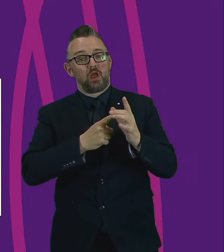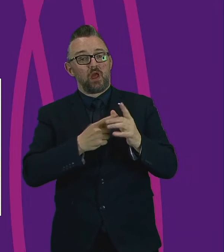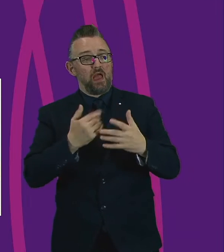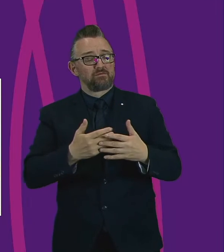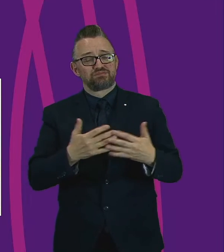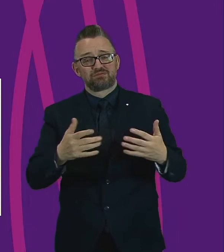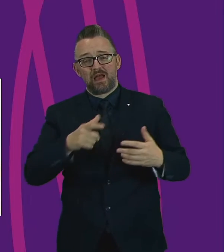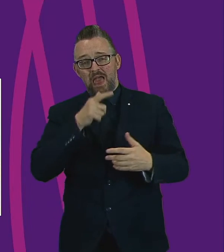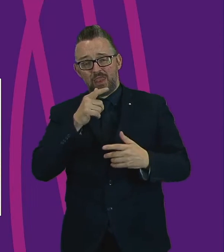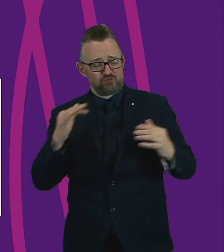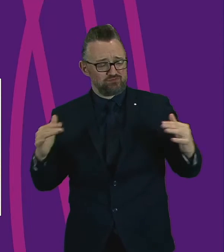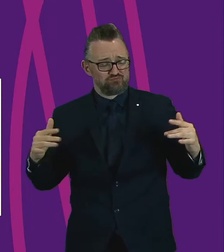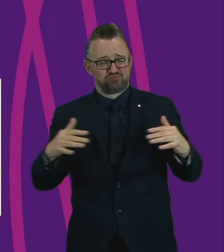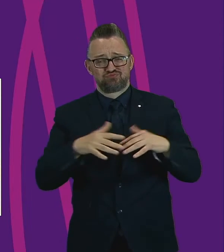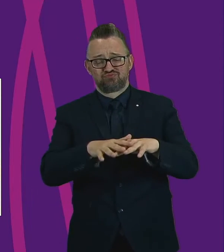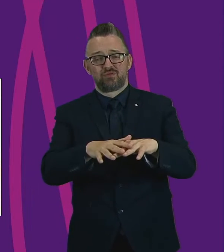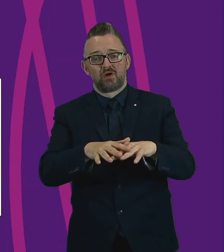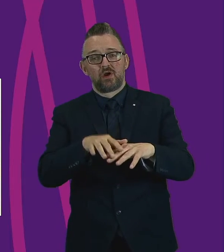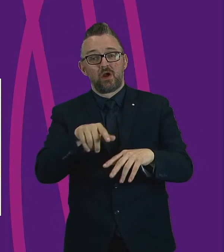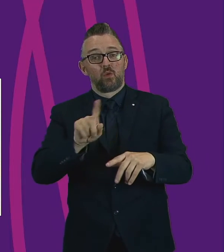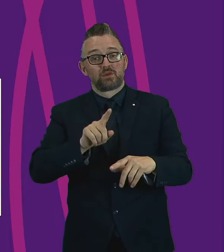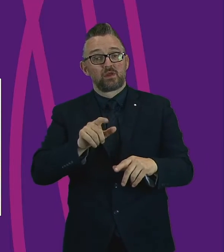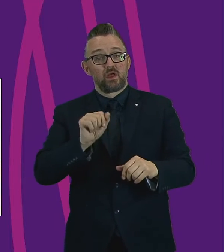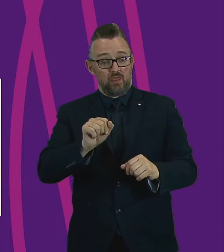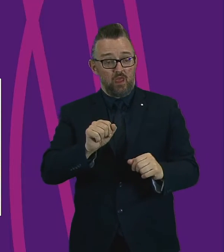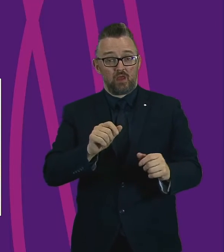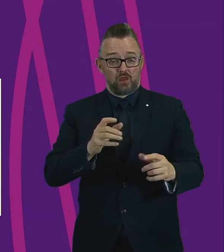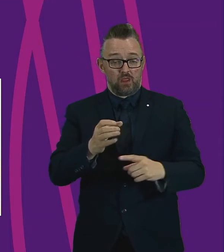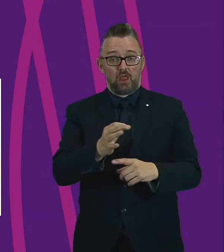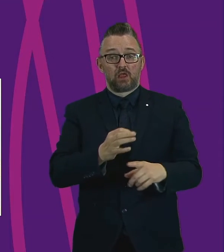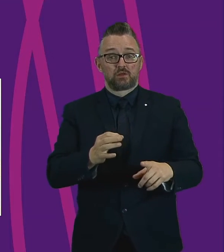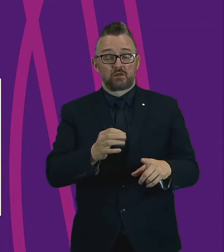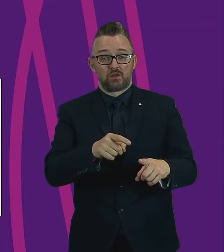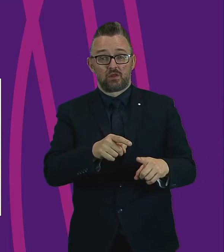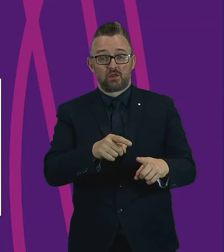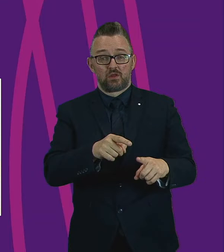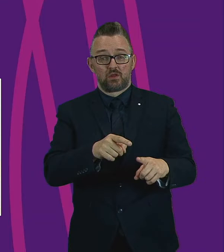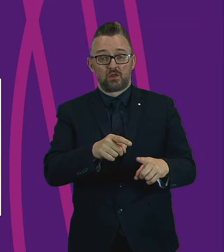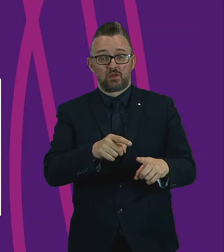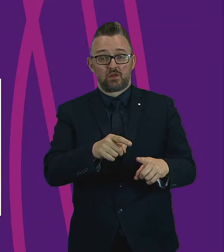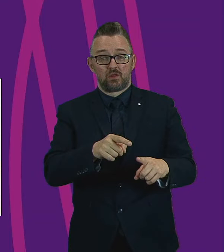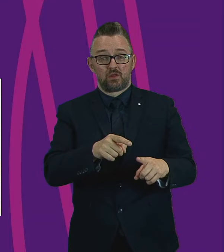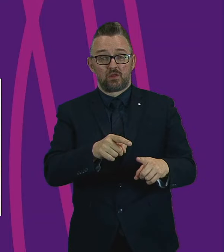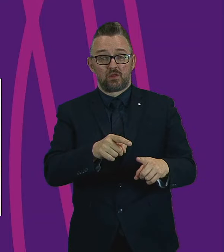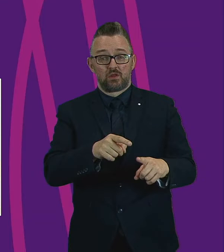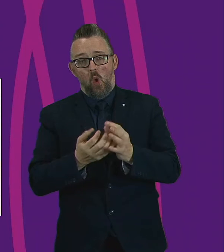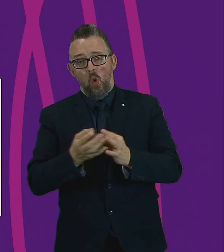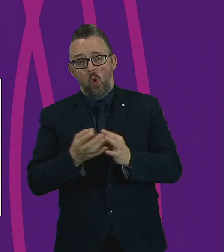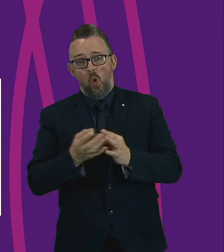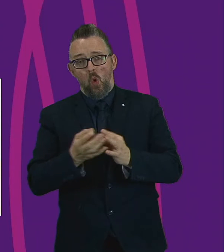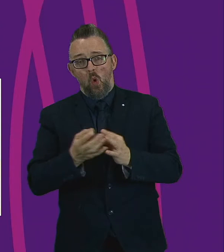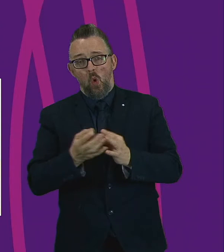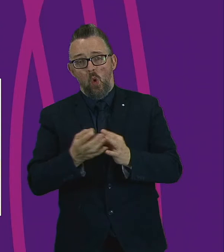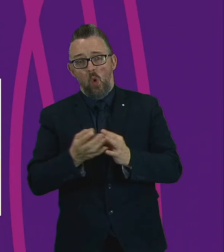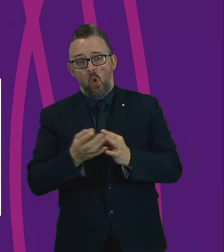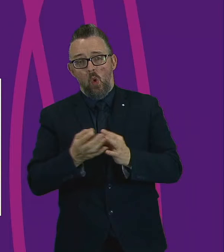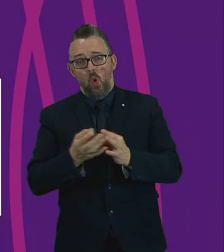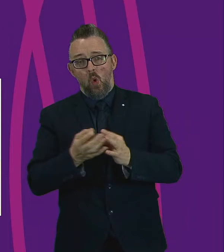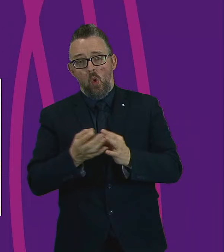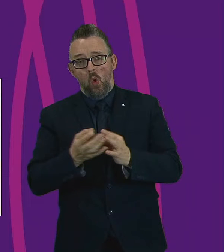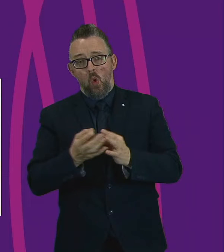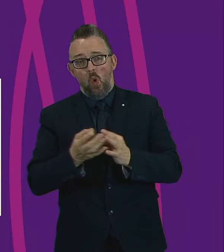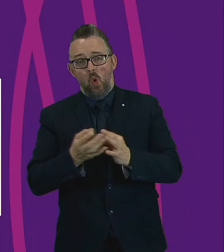infrastructure and is a leader in converting their country into a robust online commerce. One